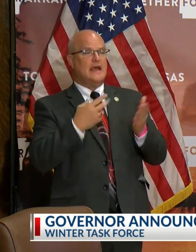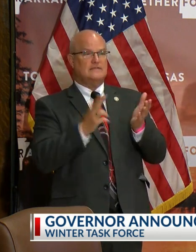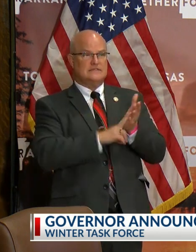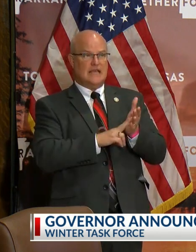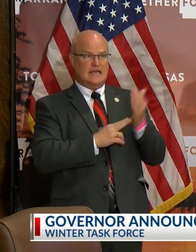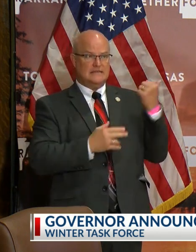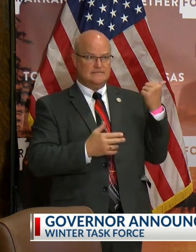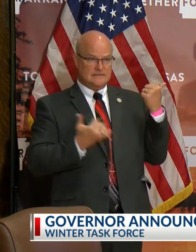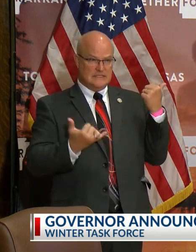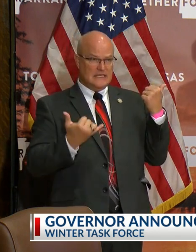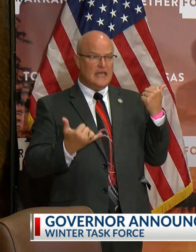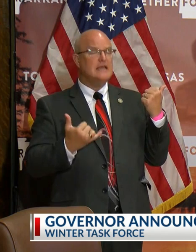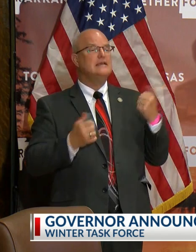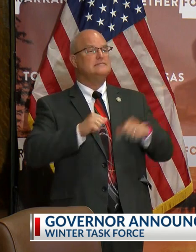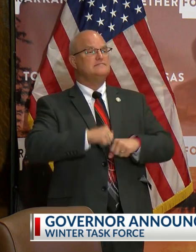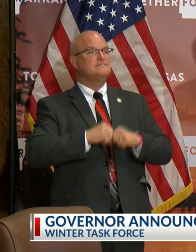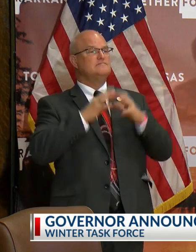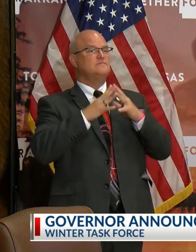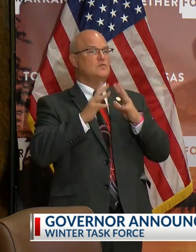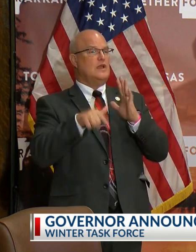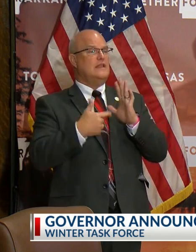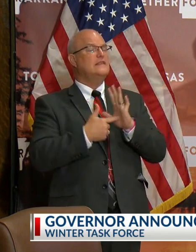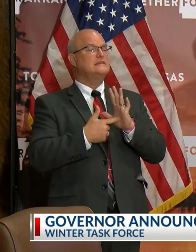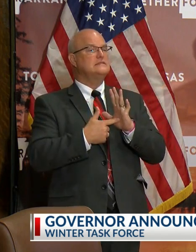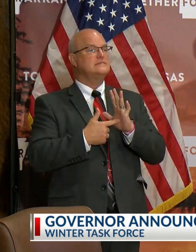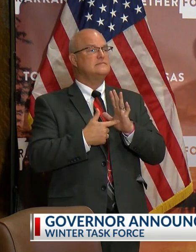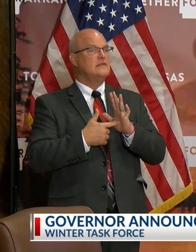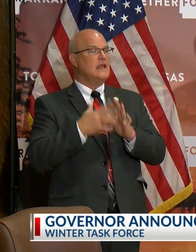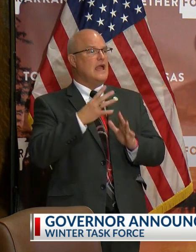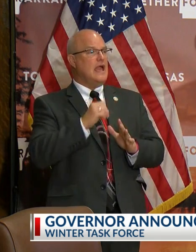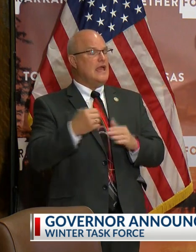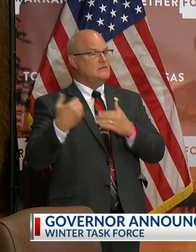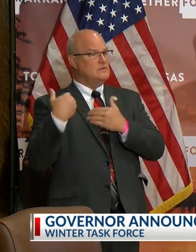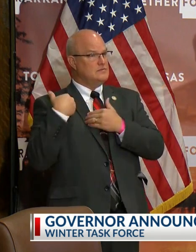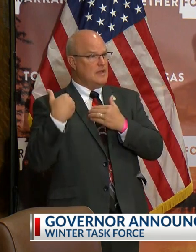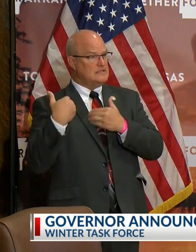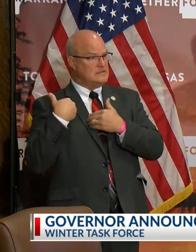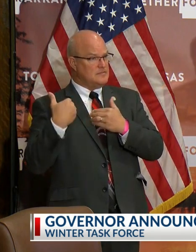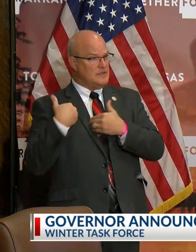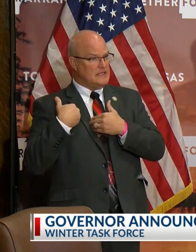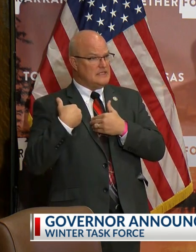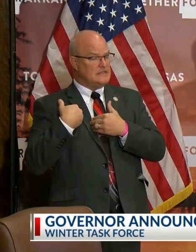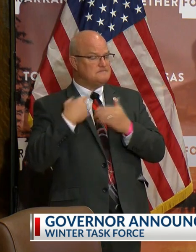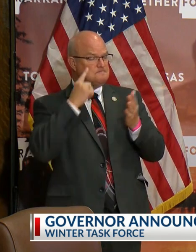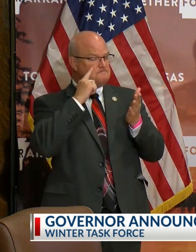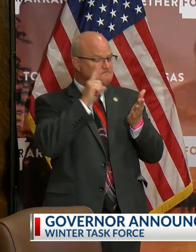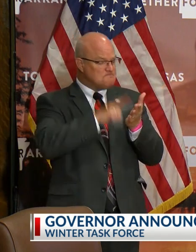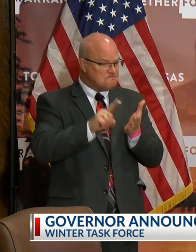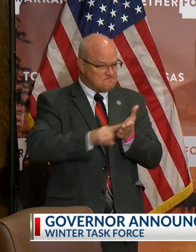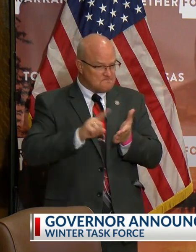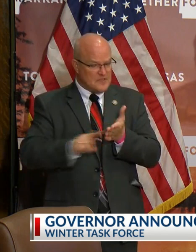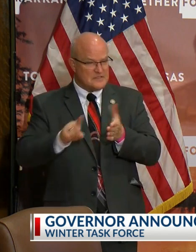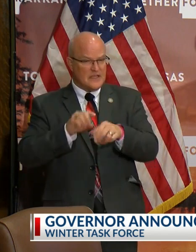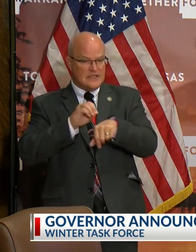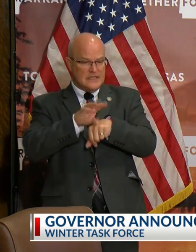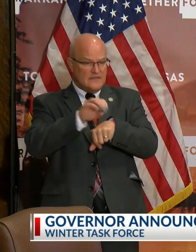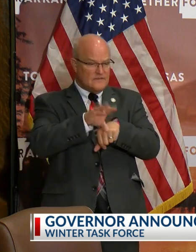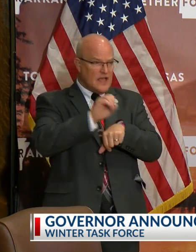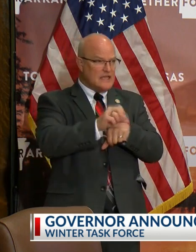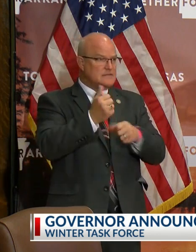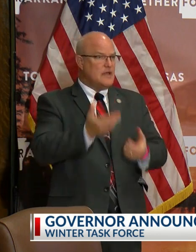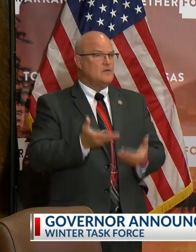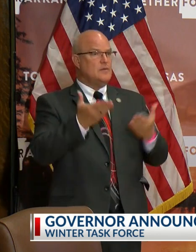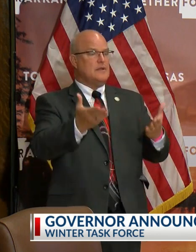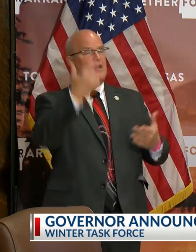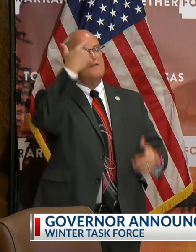signed today, and created this, and its responsibility will be to investigate, advise, and make recommendations